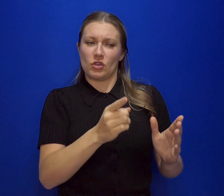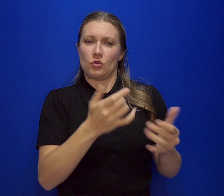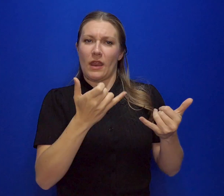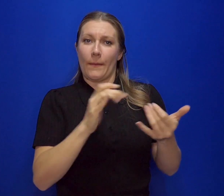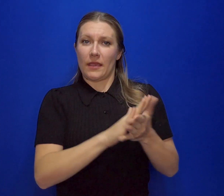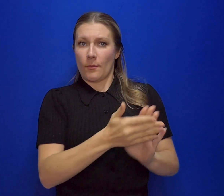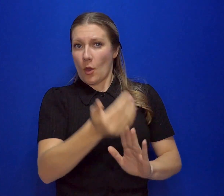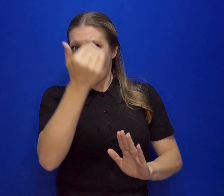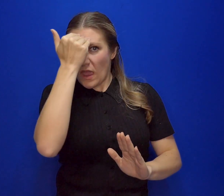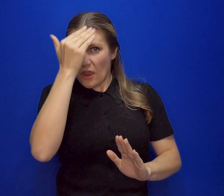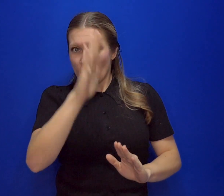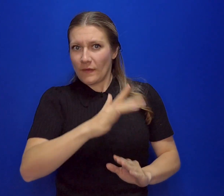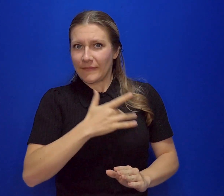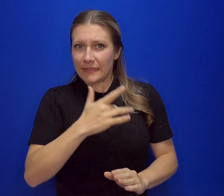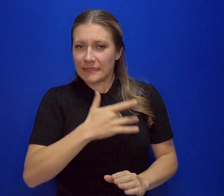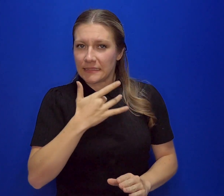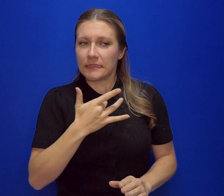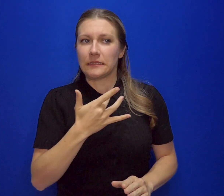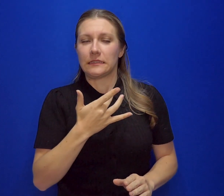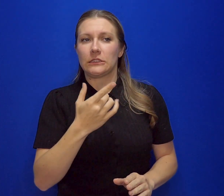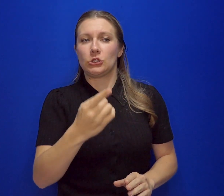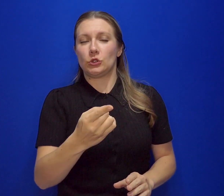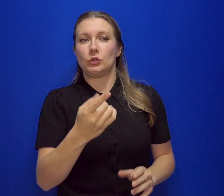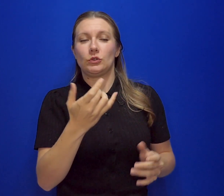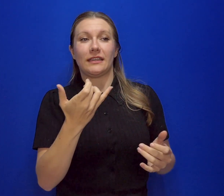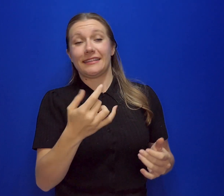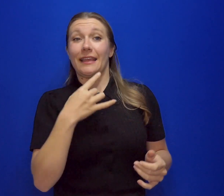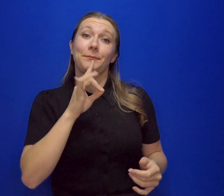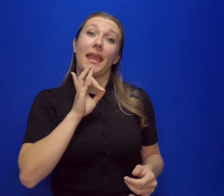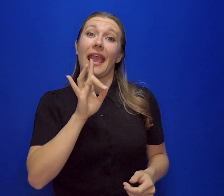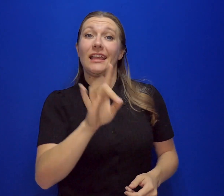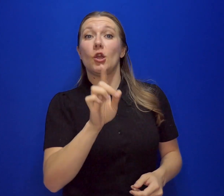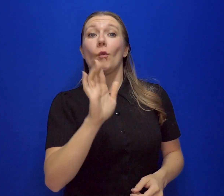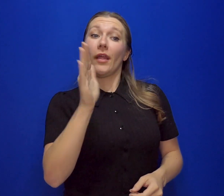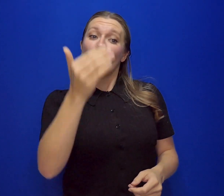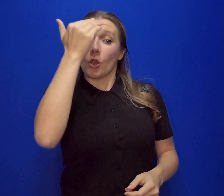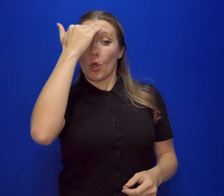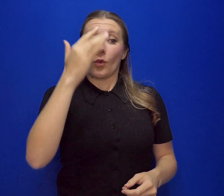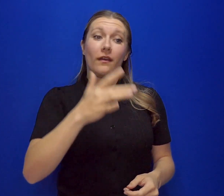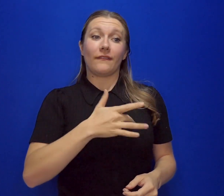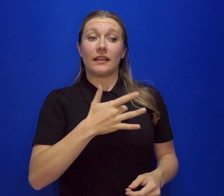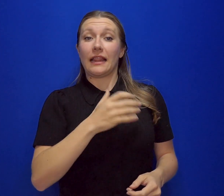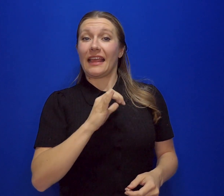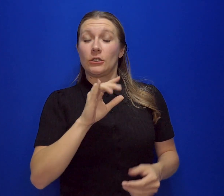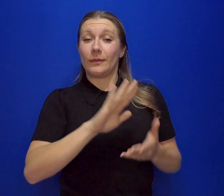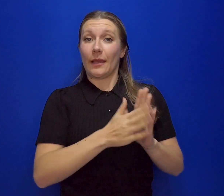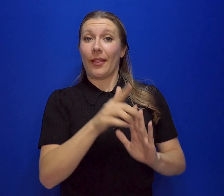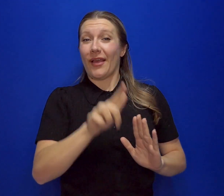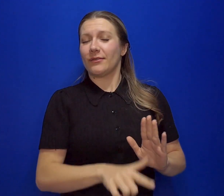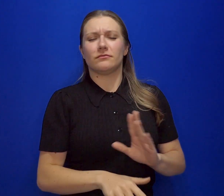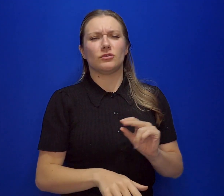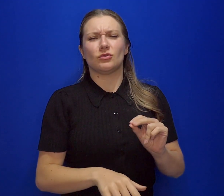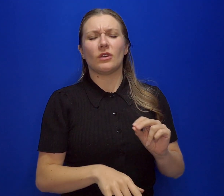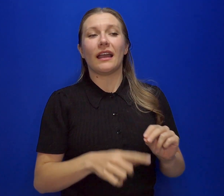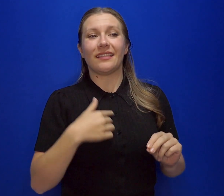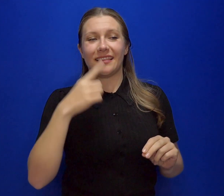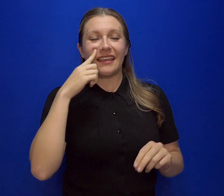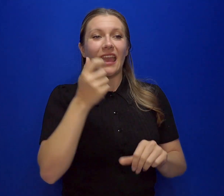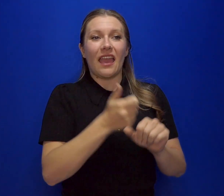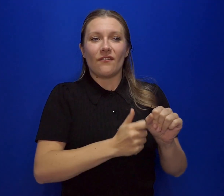symptoms that they're, that it starts to be like age 8, they'll definitely know what a low feels like, right? Yeah. I think for every child or teen, it's